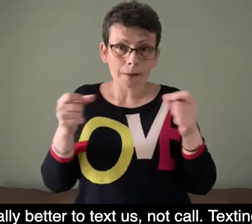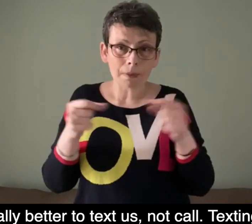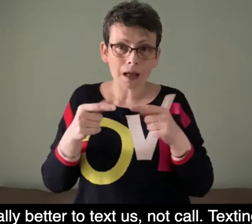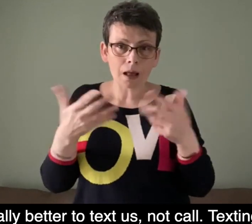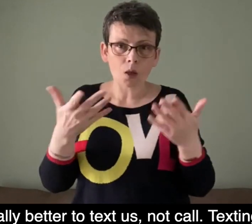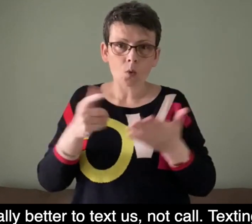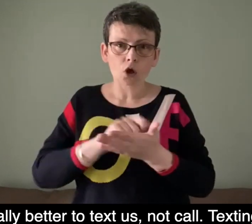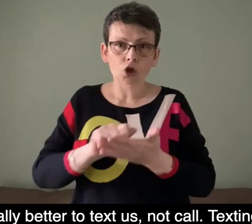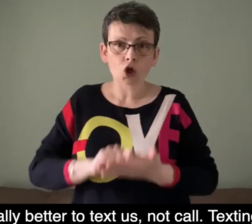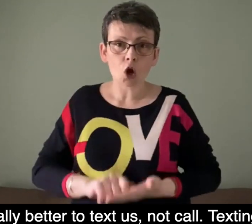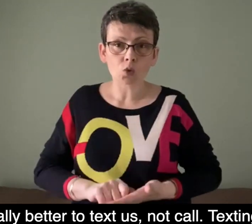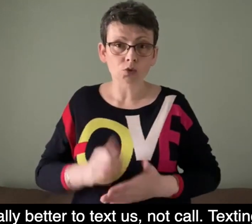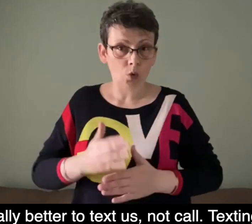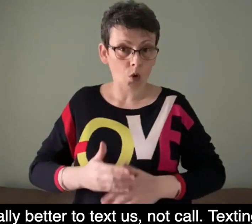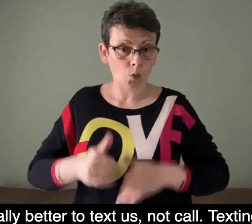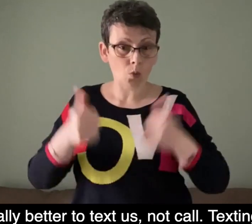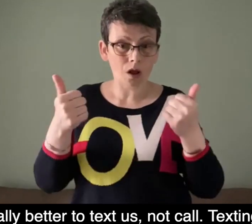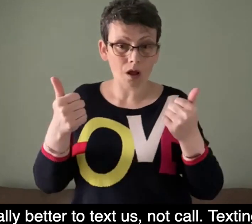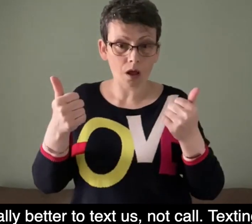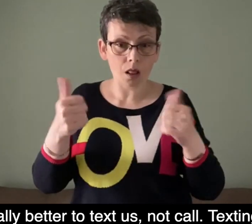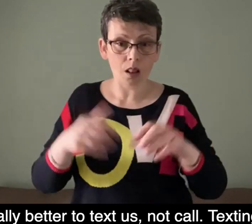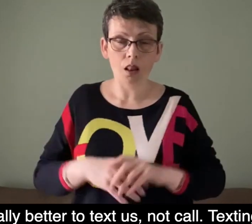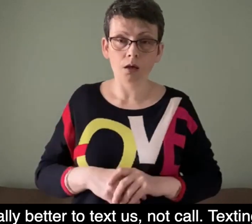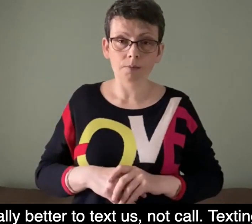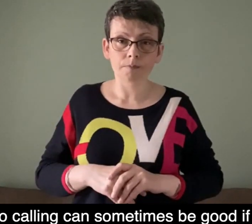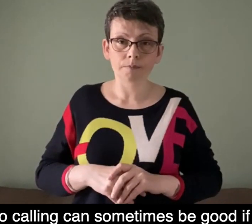Emails and writing notes also work well.